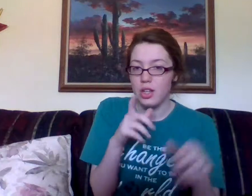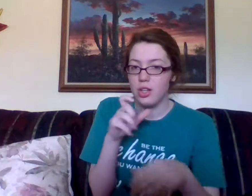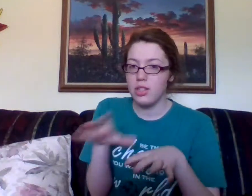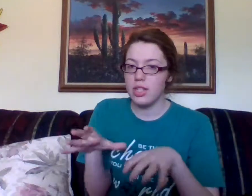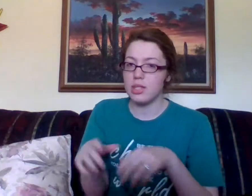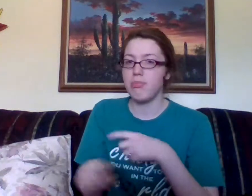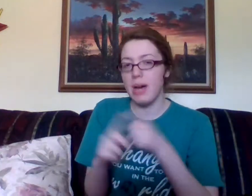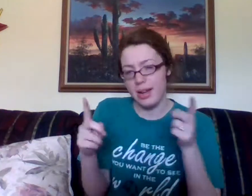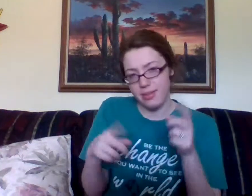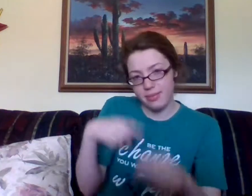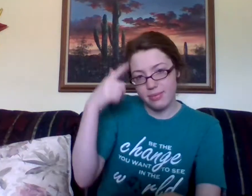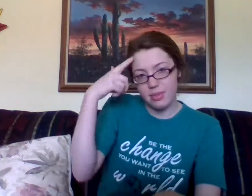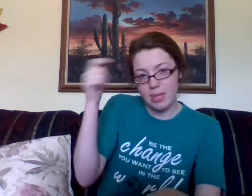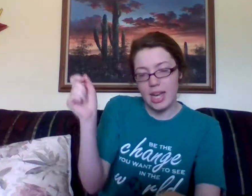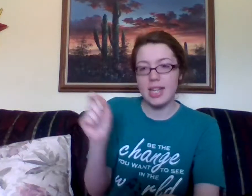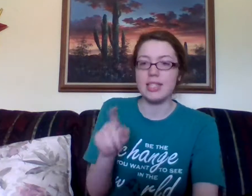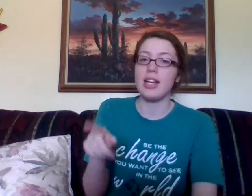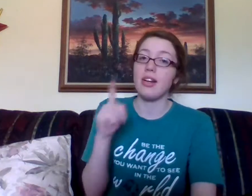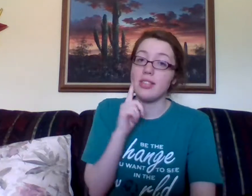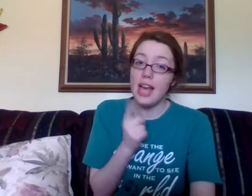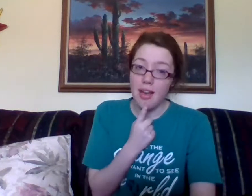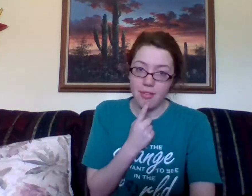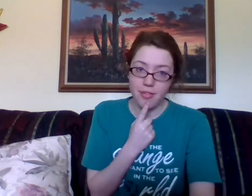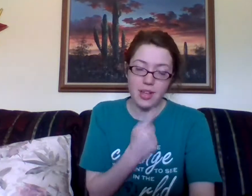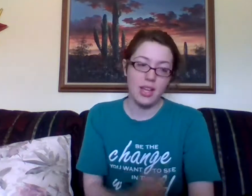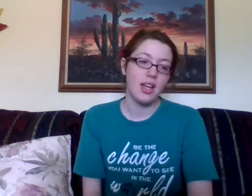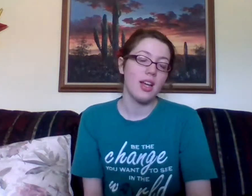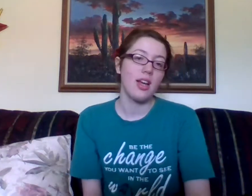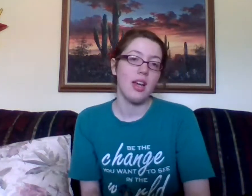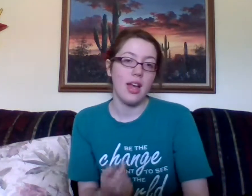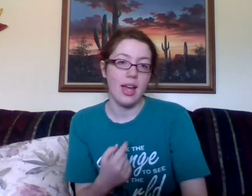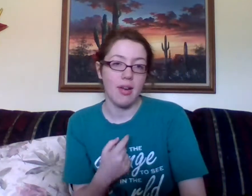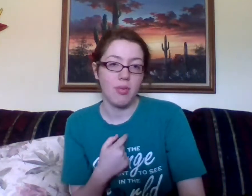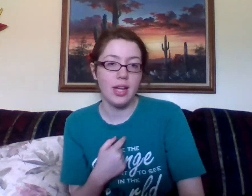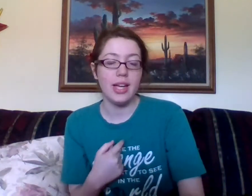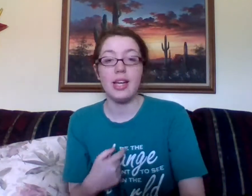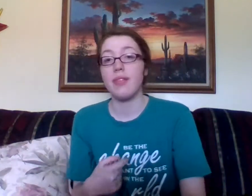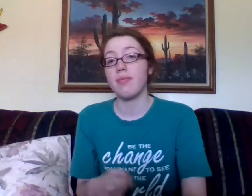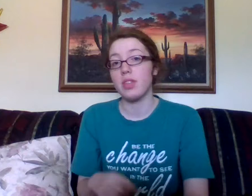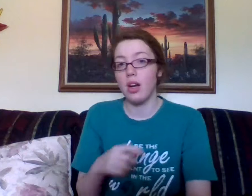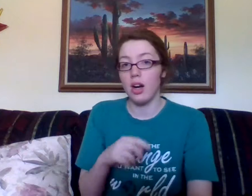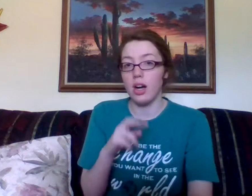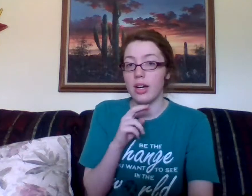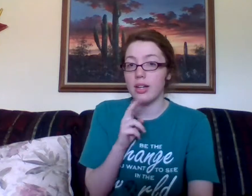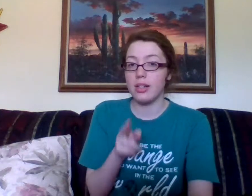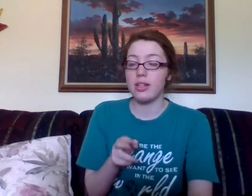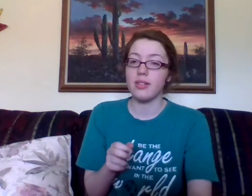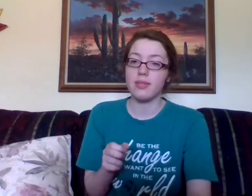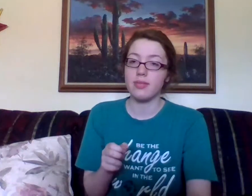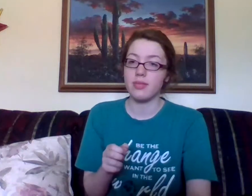who did this, but because they are deaf and we are